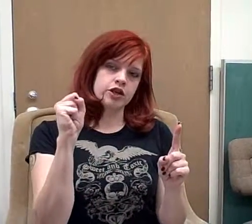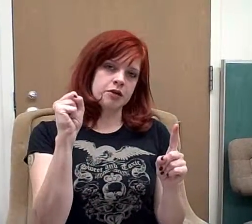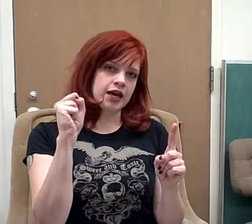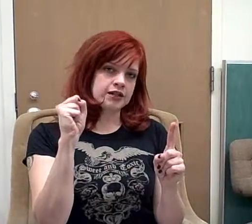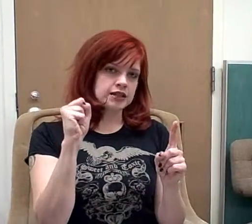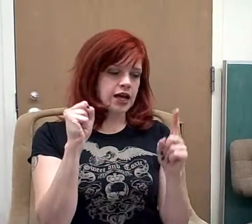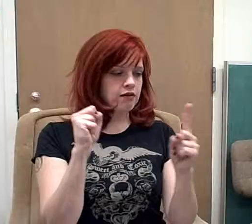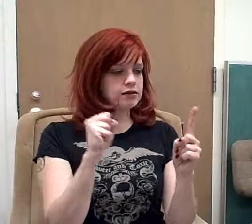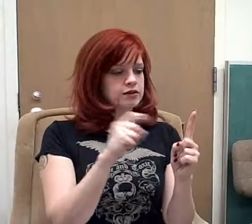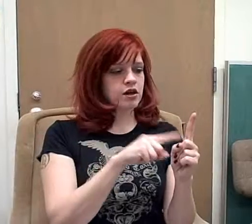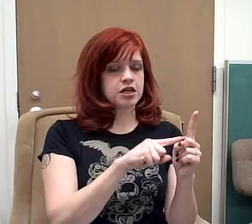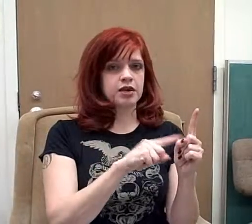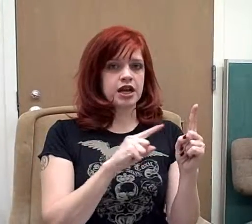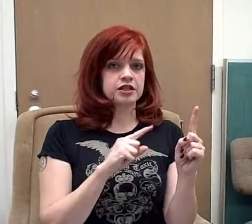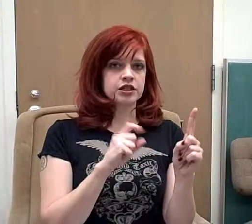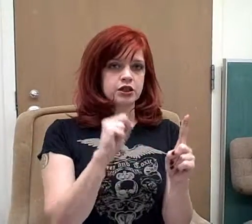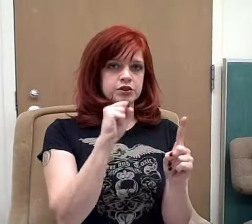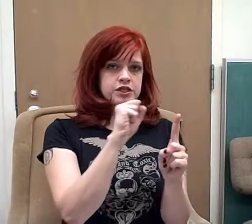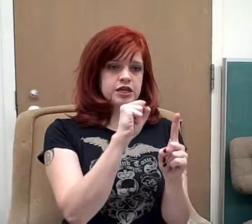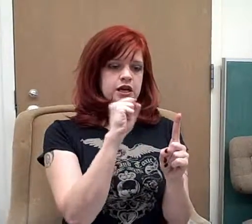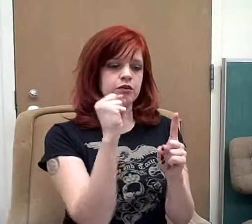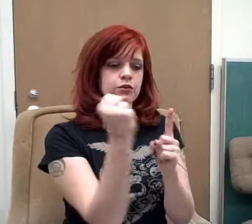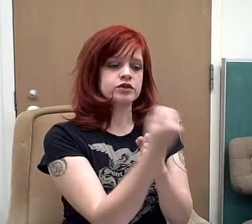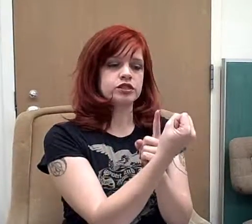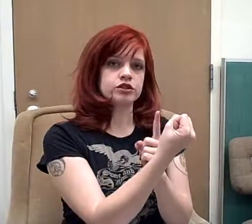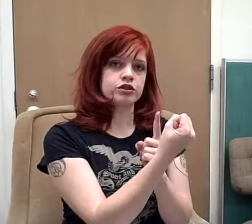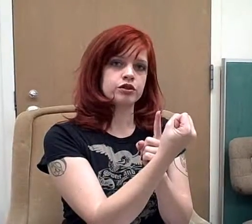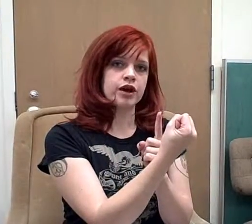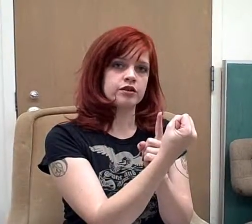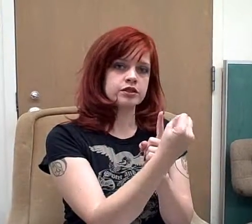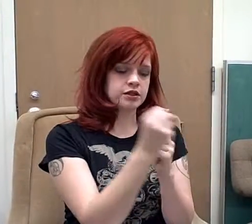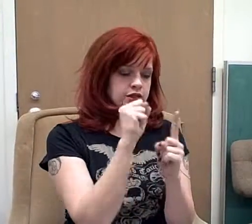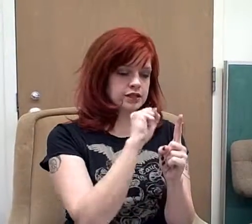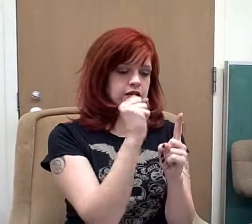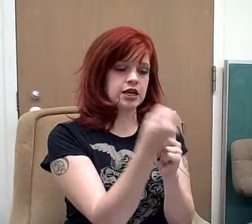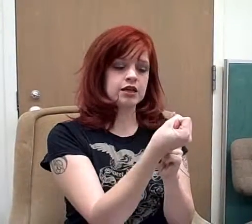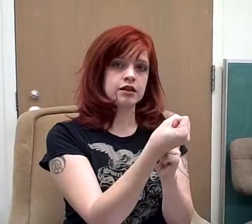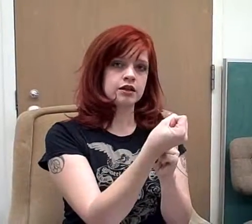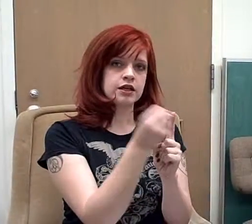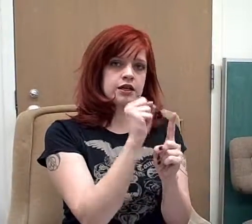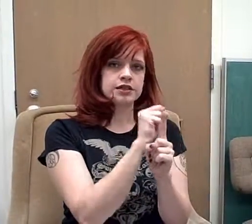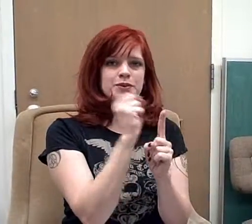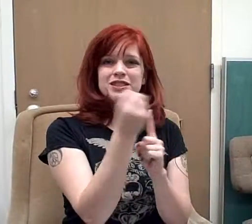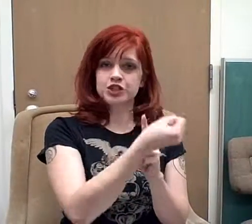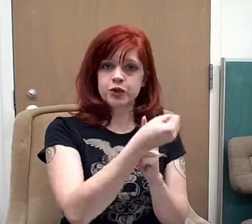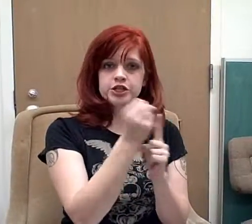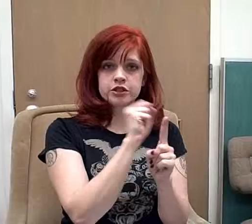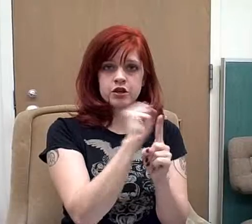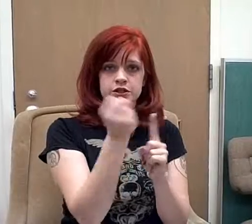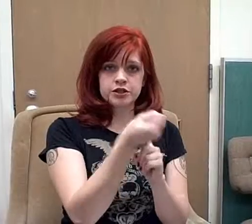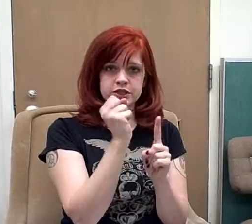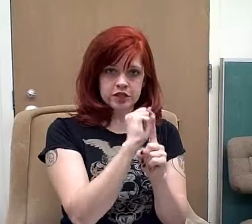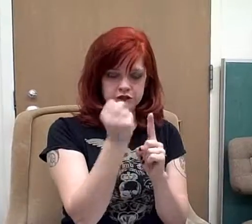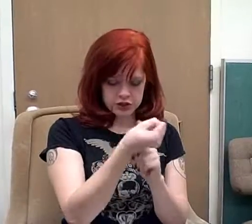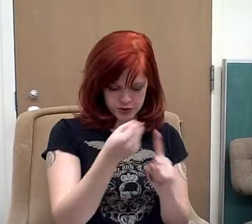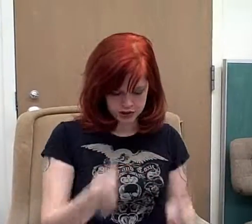dominant hand is an S, non-dominant hand is a closed D, and it moves in a circle around. Scene. This could be situation also, scene or situation.